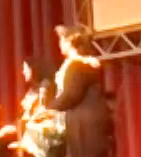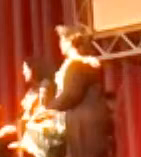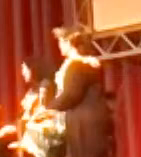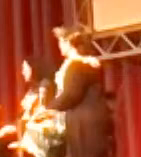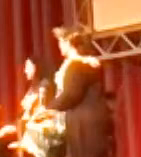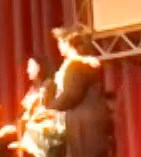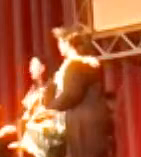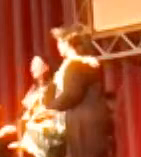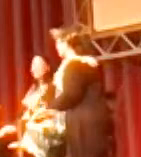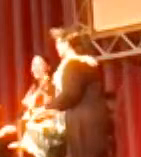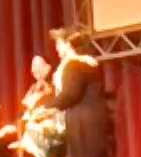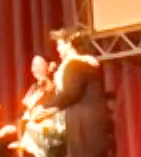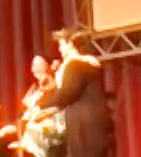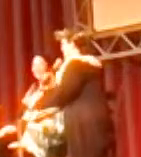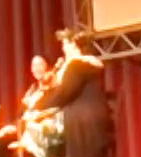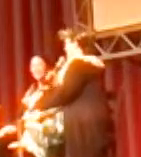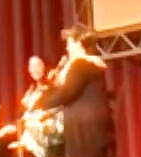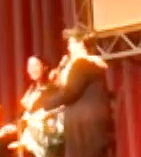Yeah.